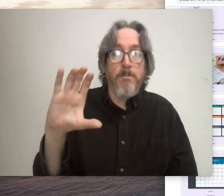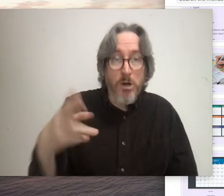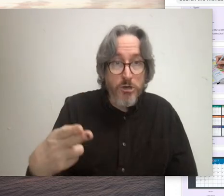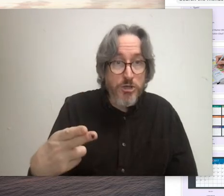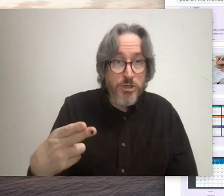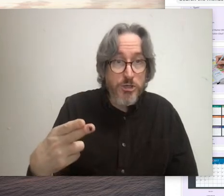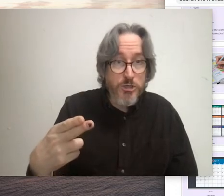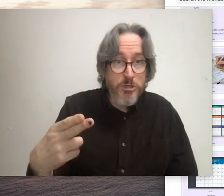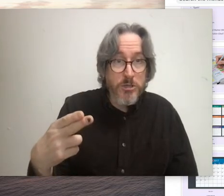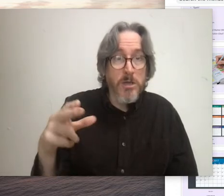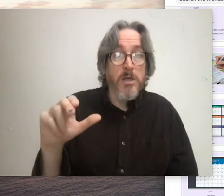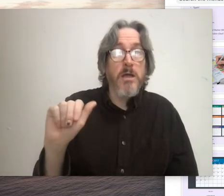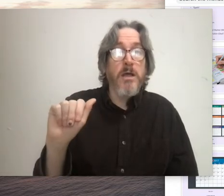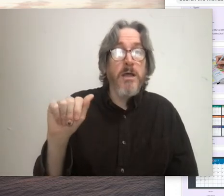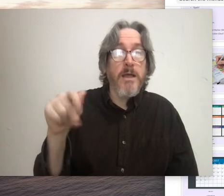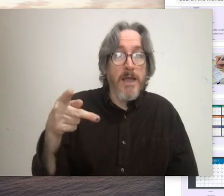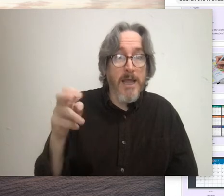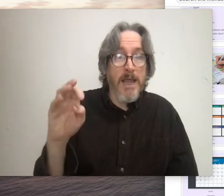March,